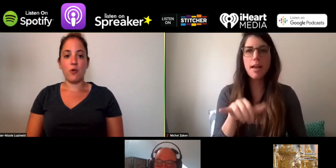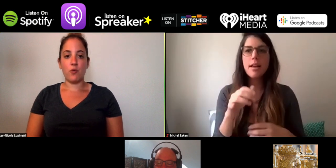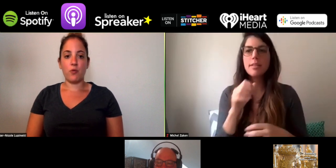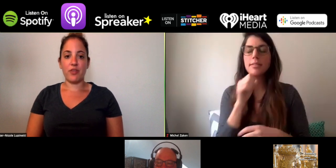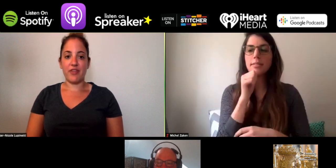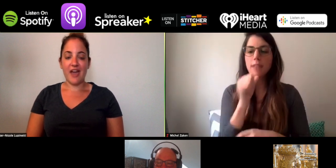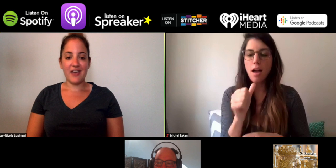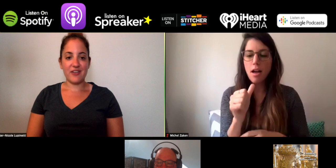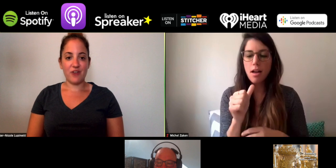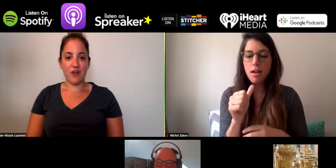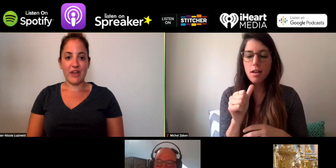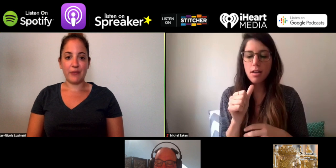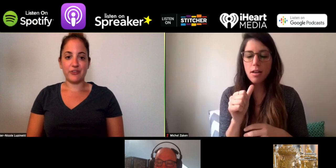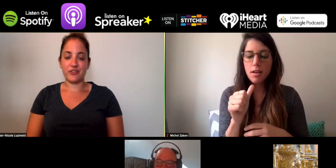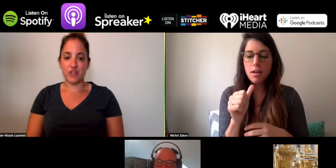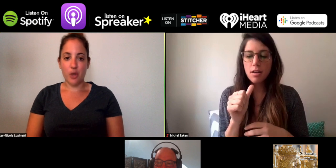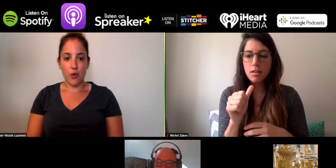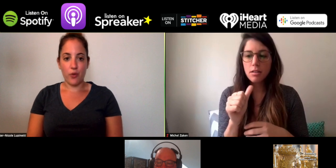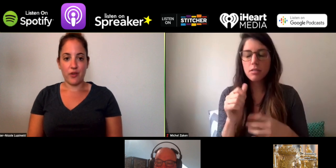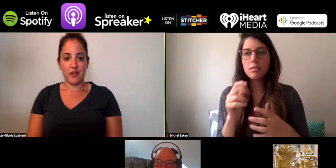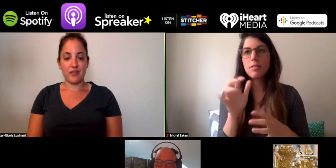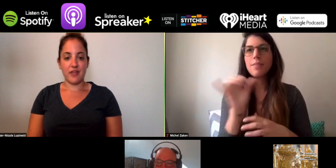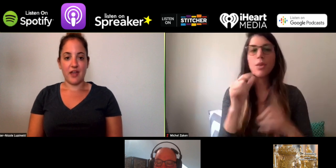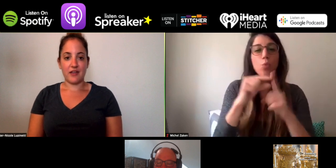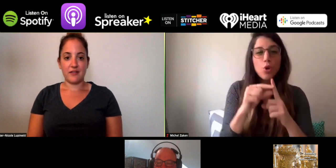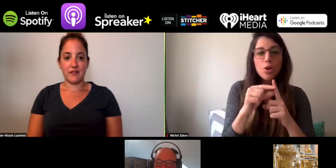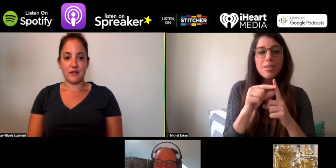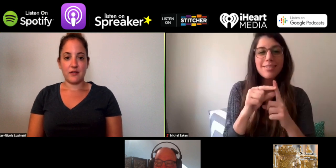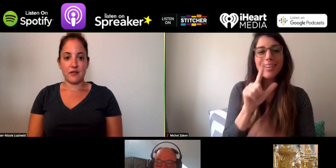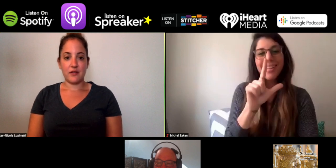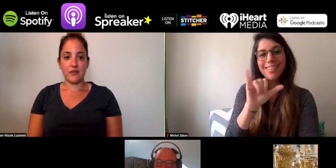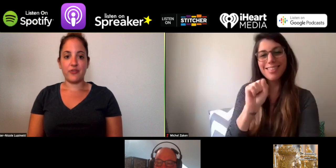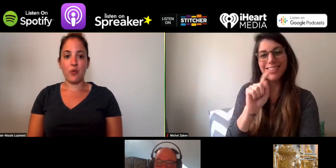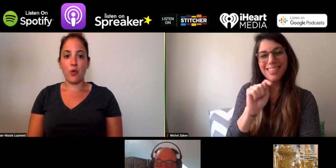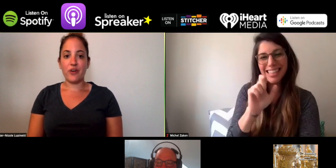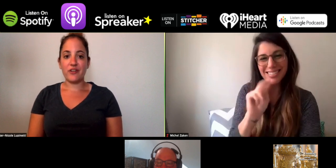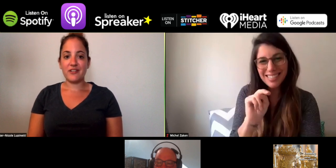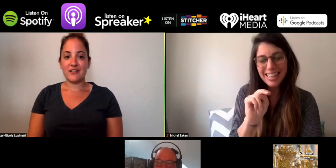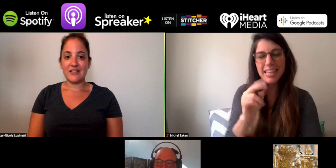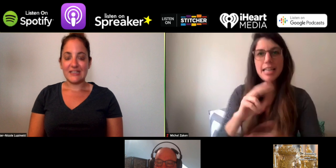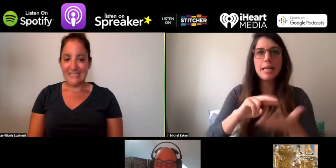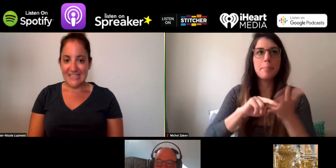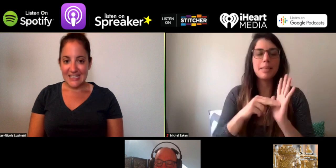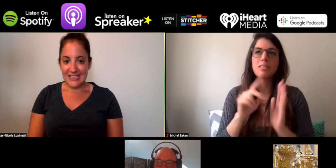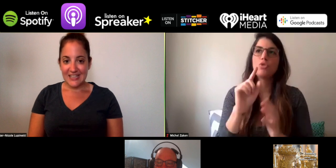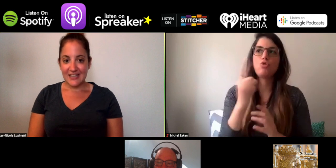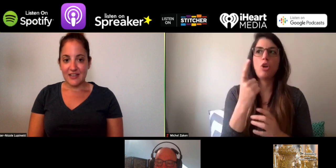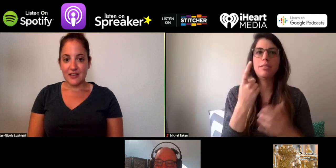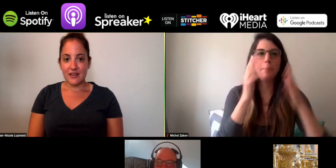So with that, you're already able to show that the word